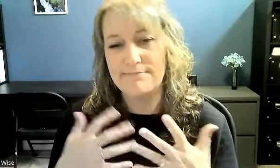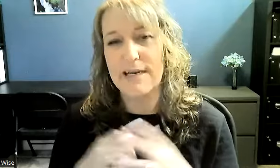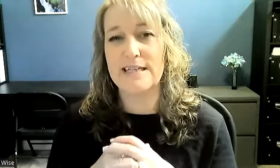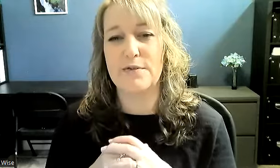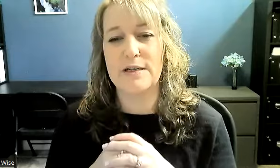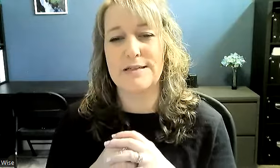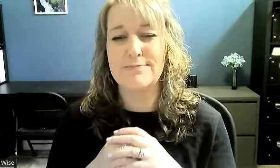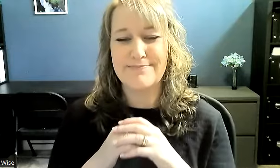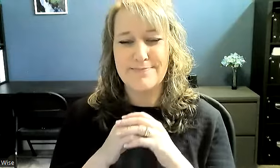a different